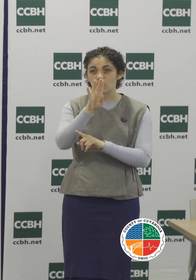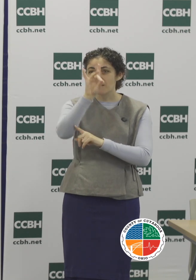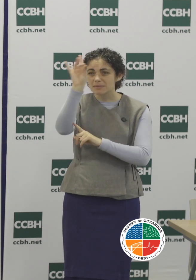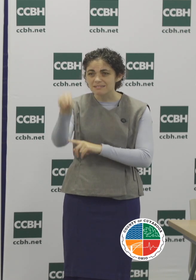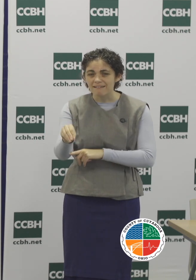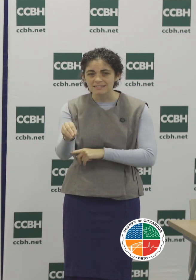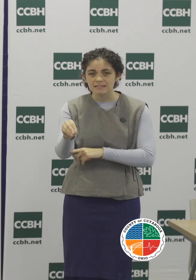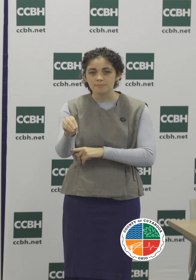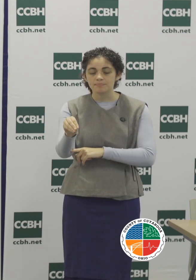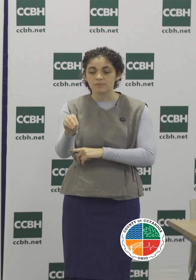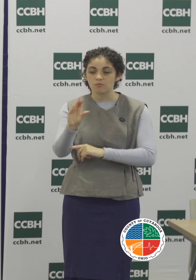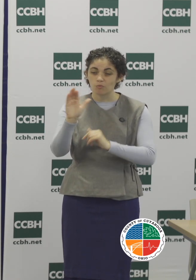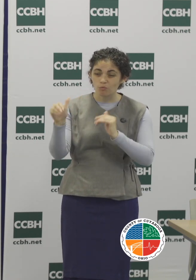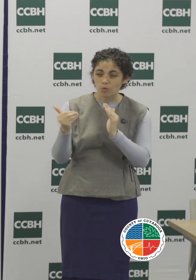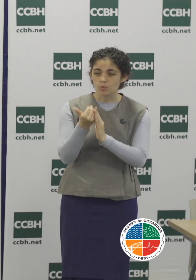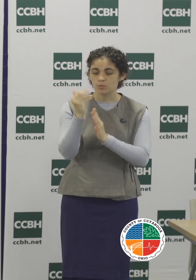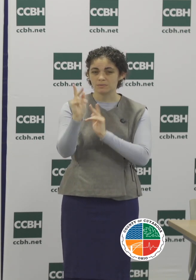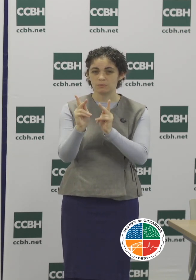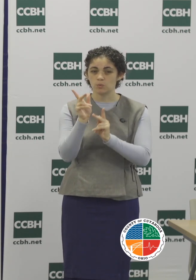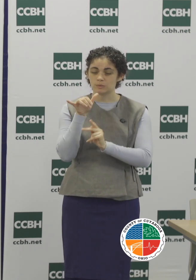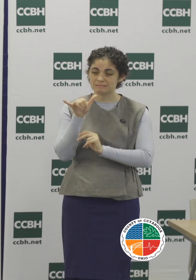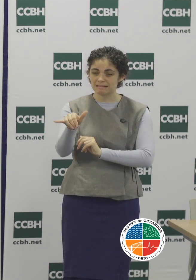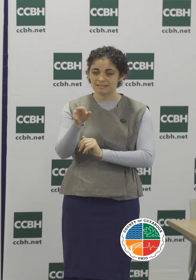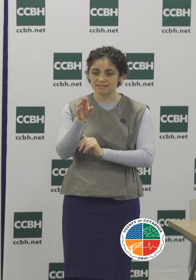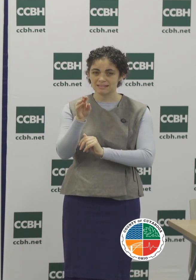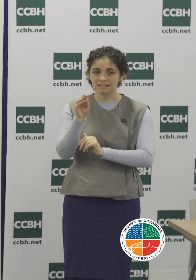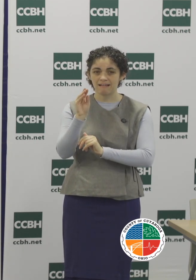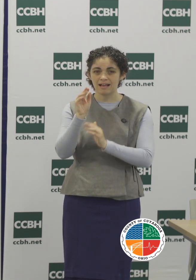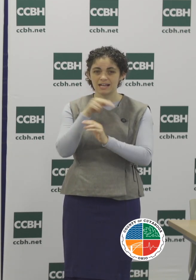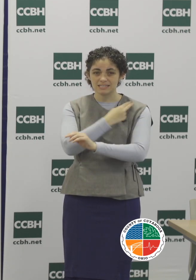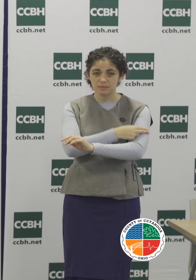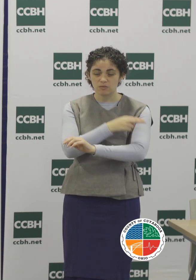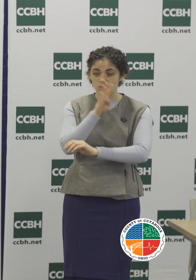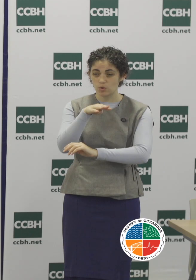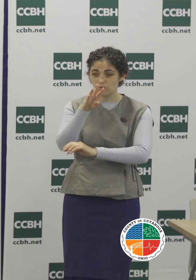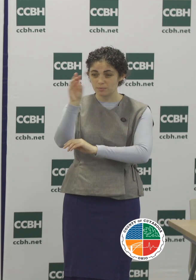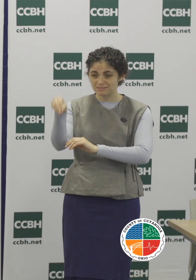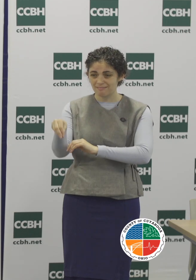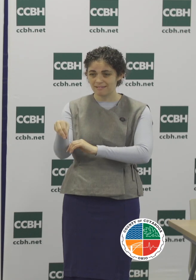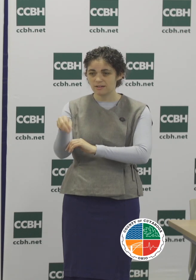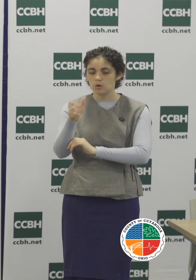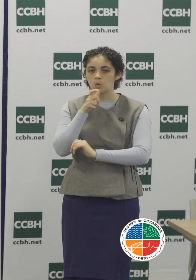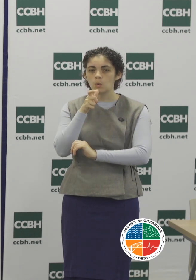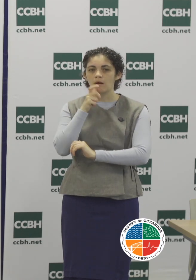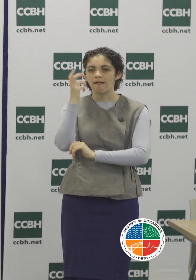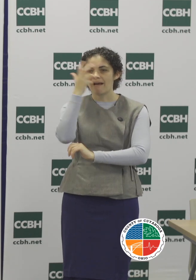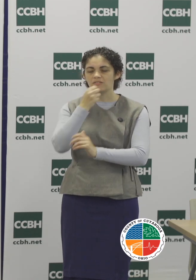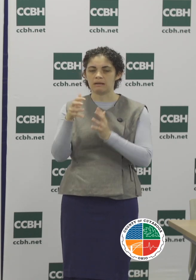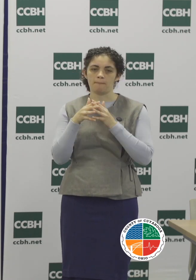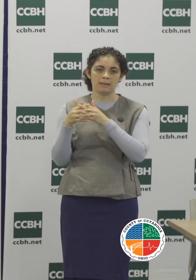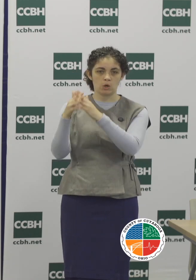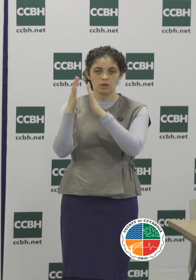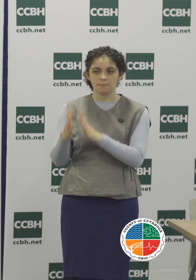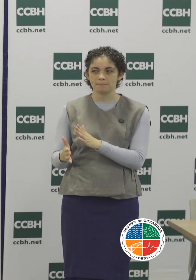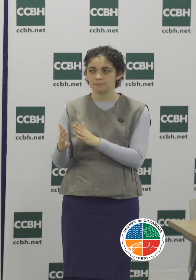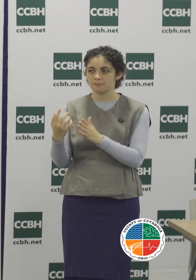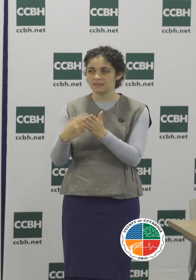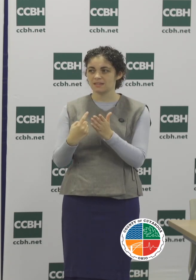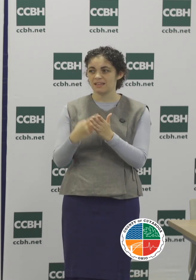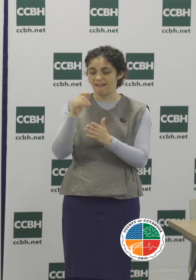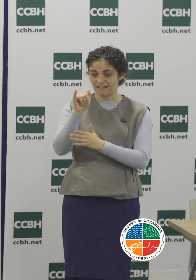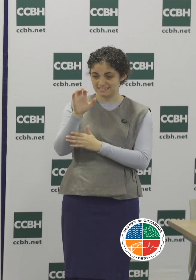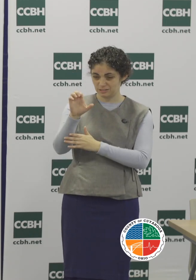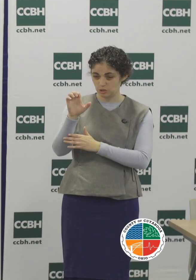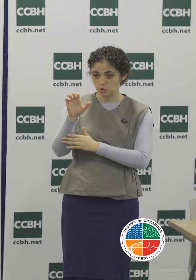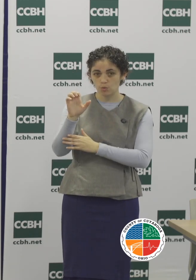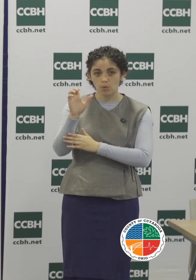48% of those that are hospitalized are white and 44% of those are African American. If we talk about ICU